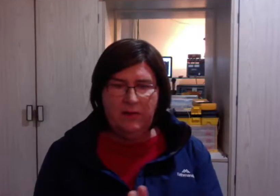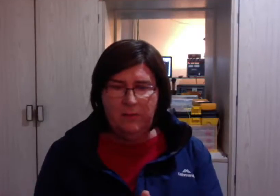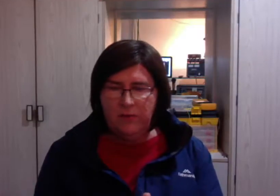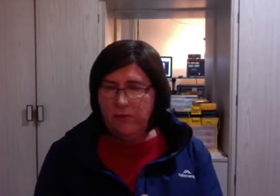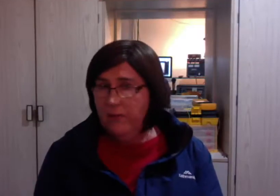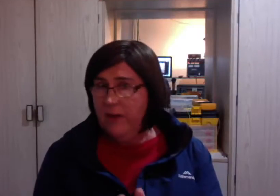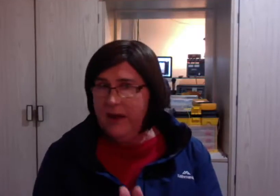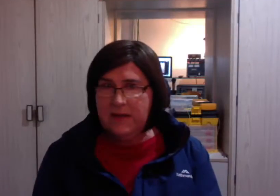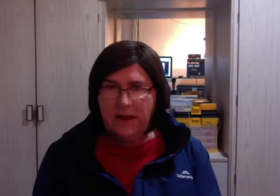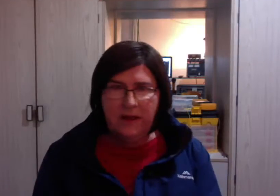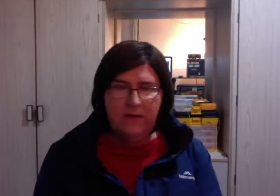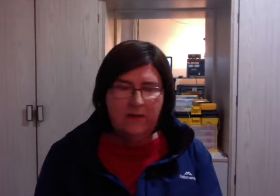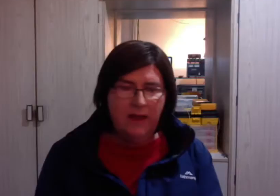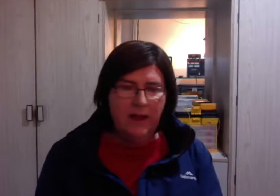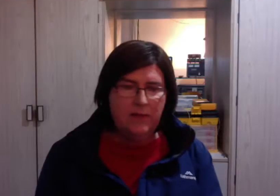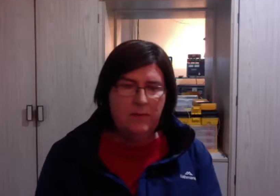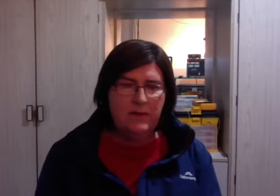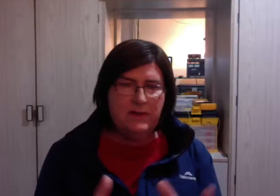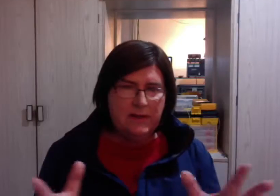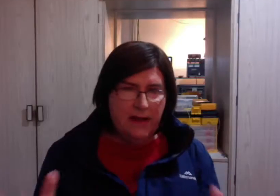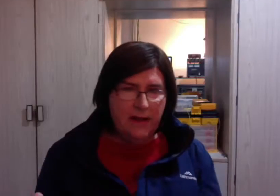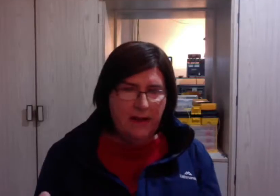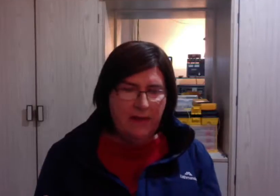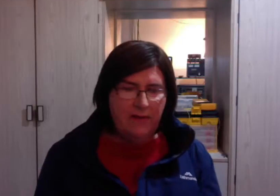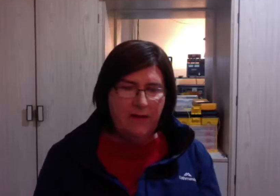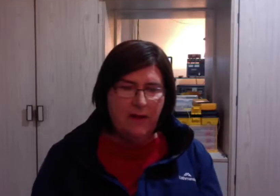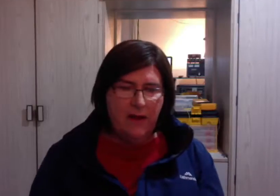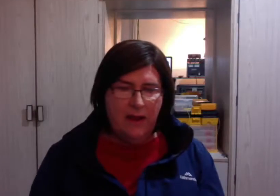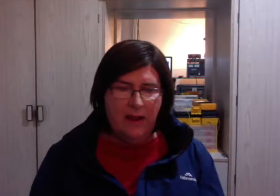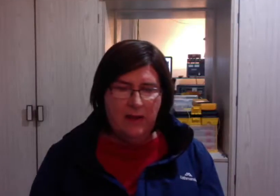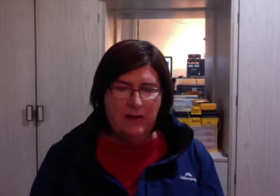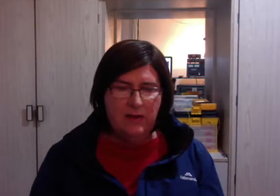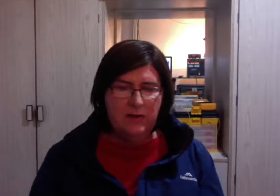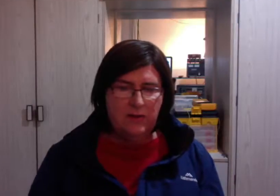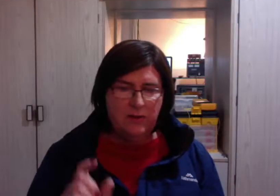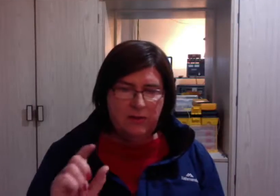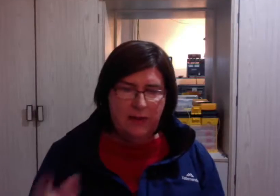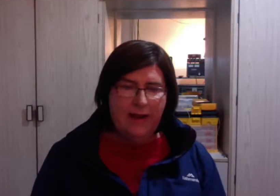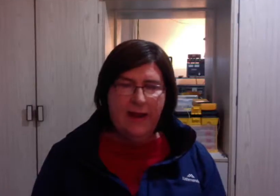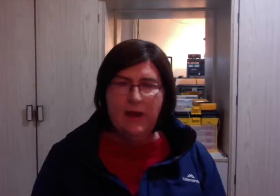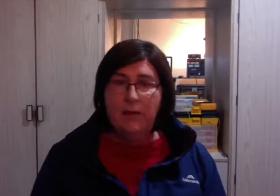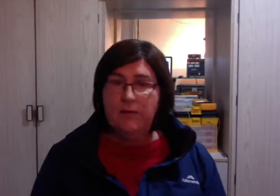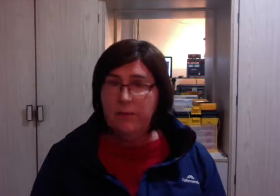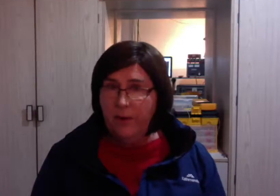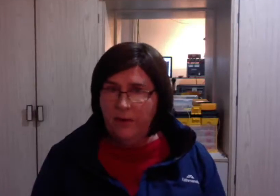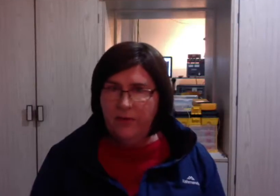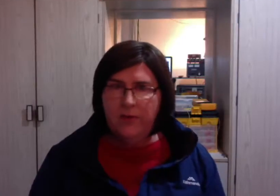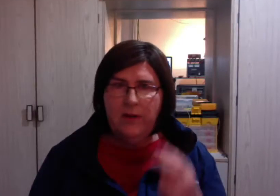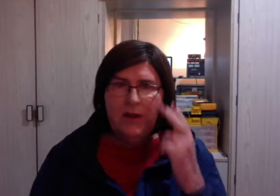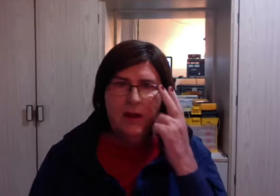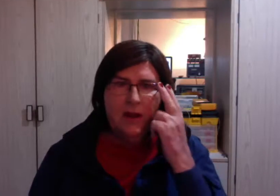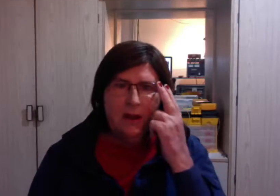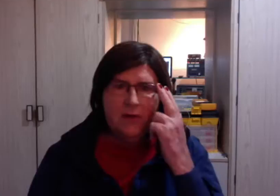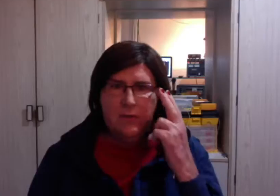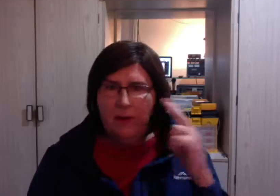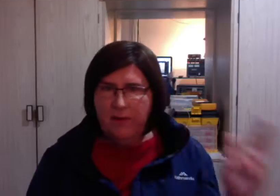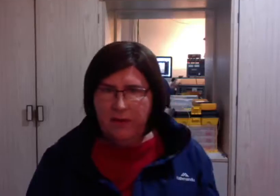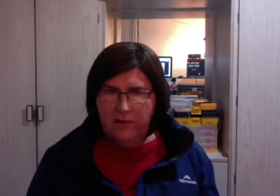Simpson trip is 8 days, the Hay trip is 10 days, and you can do a two-day layover in Birdsville and do both of those